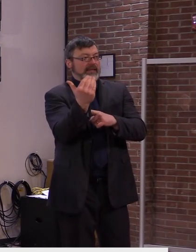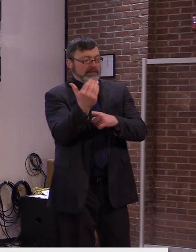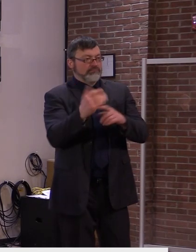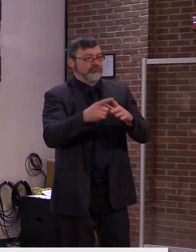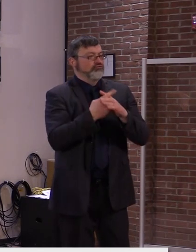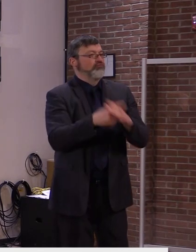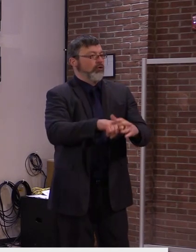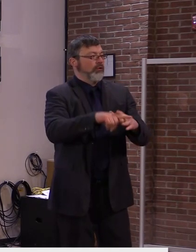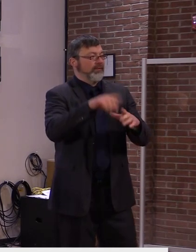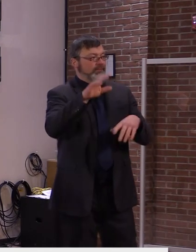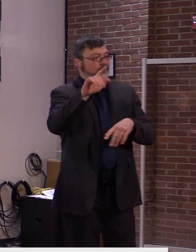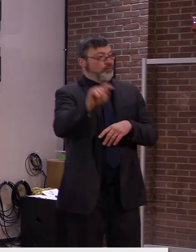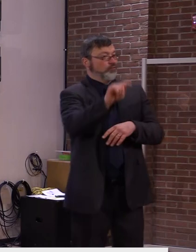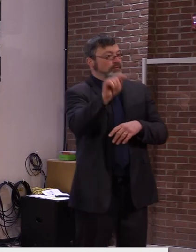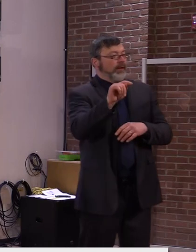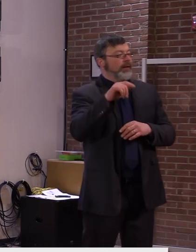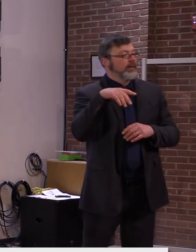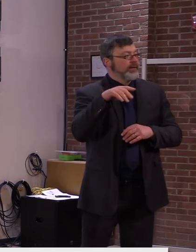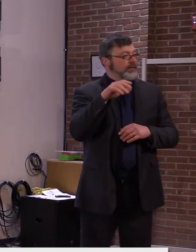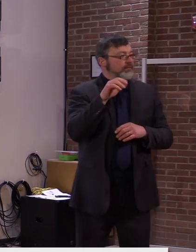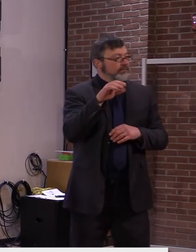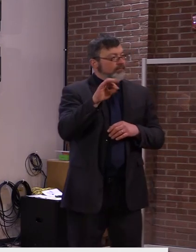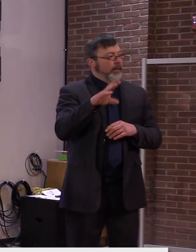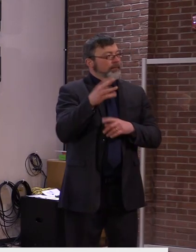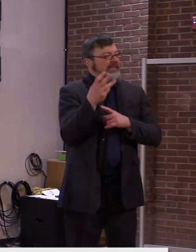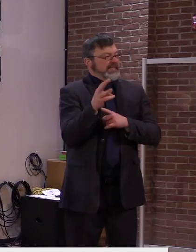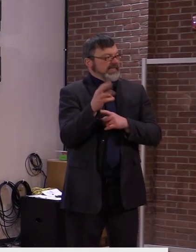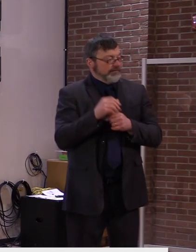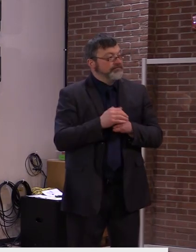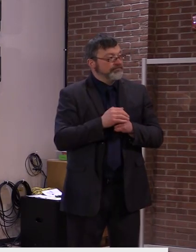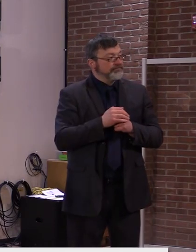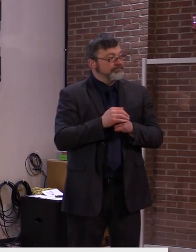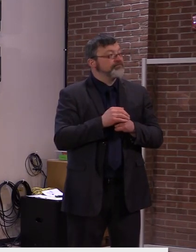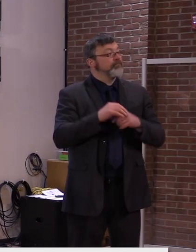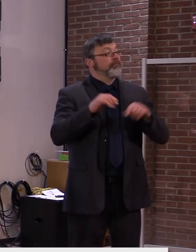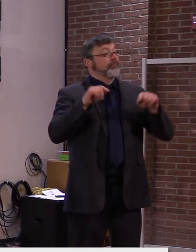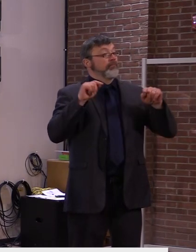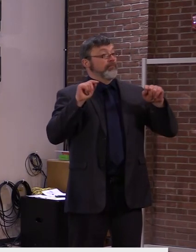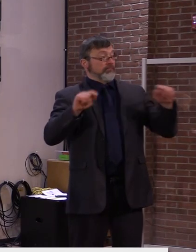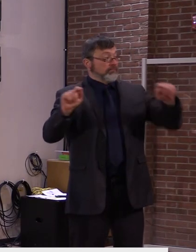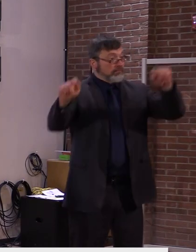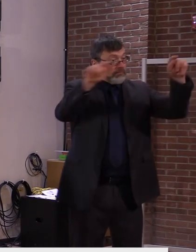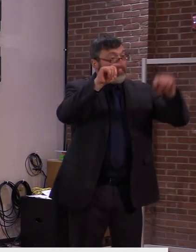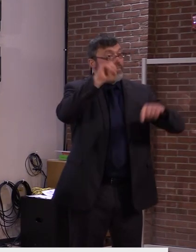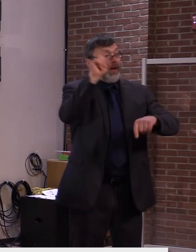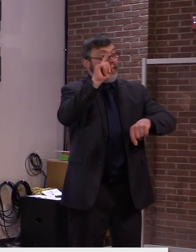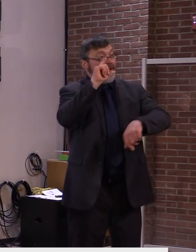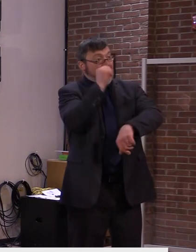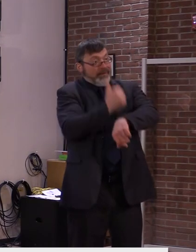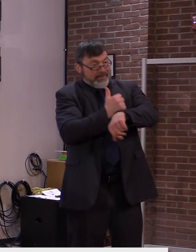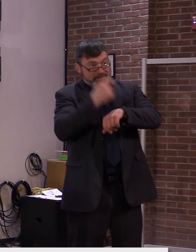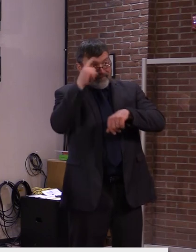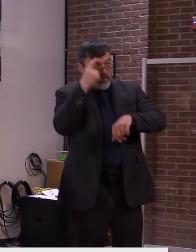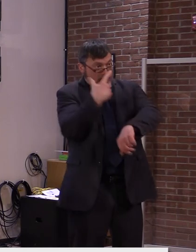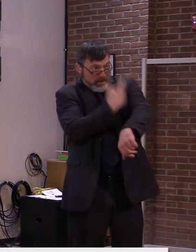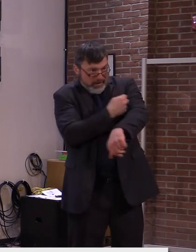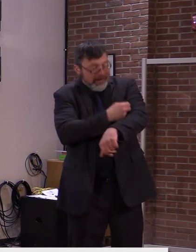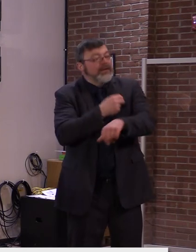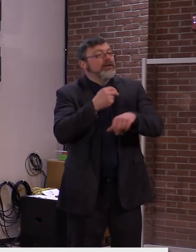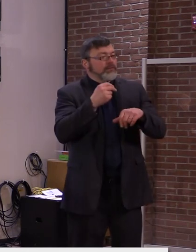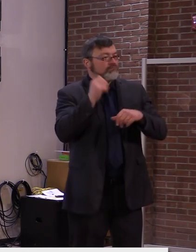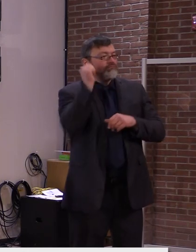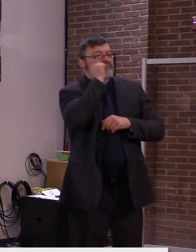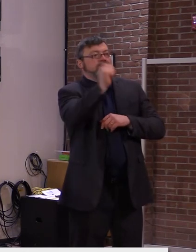week, 8:15 to 5:30 p.m. on weekdays and 10 to 3 on weekends. We